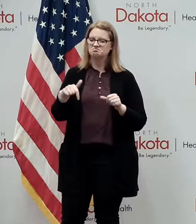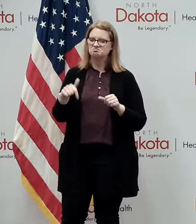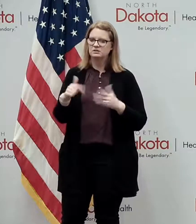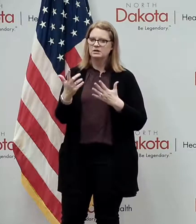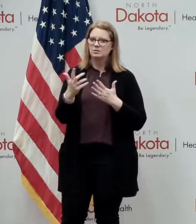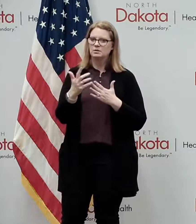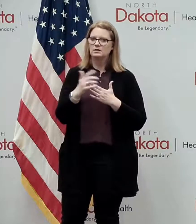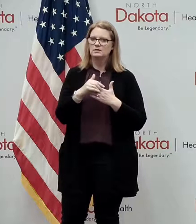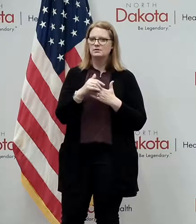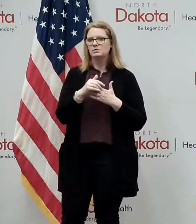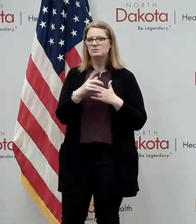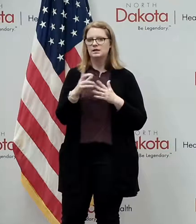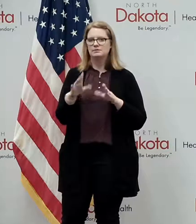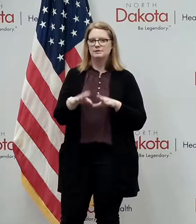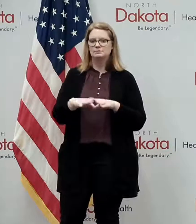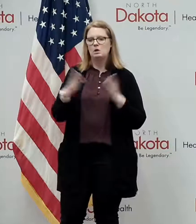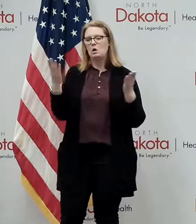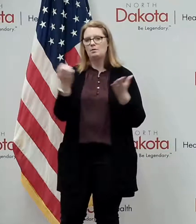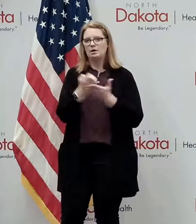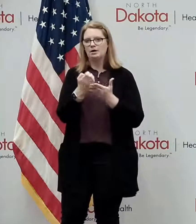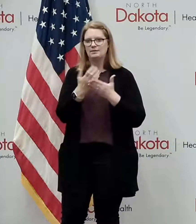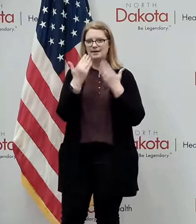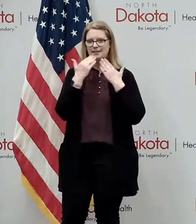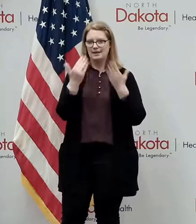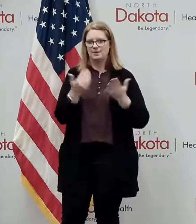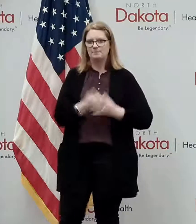we reopen our economy. Thank you.